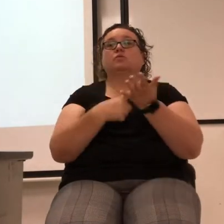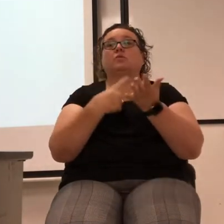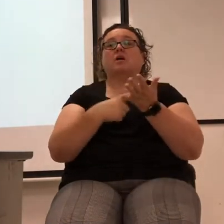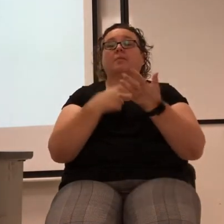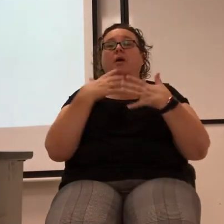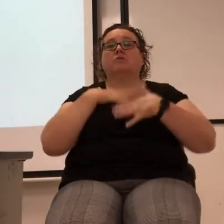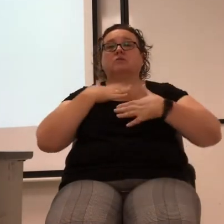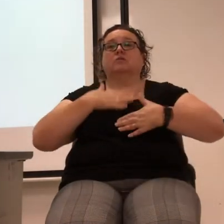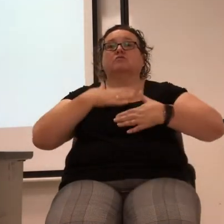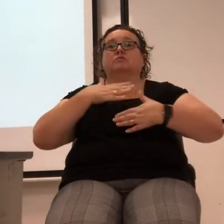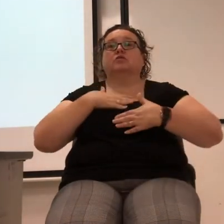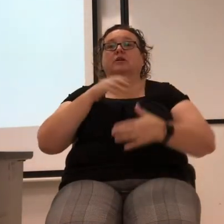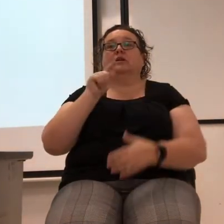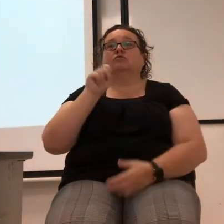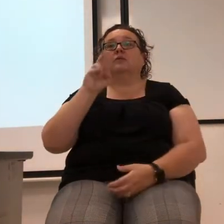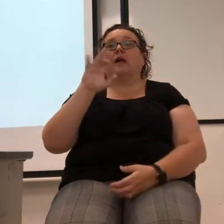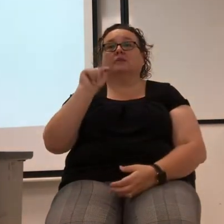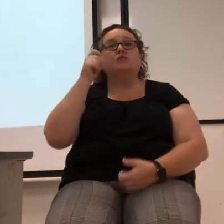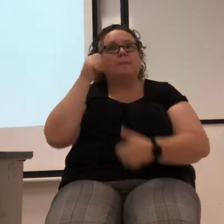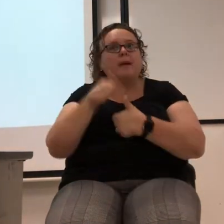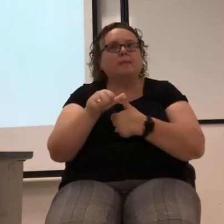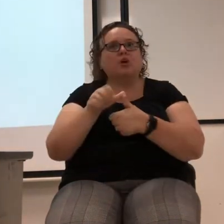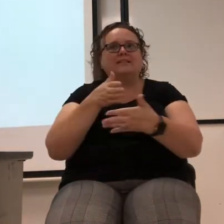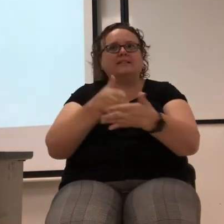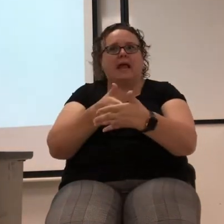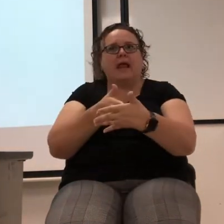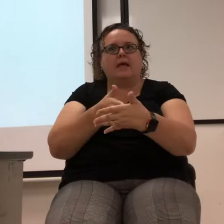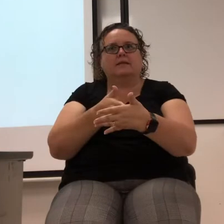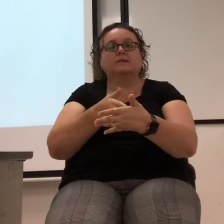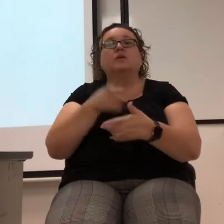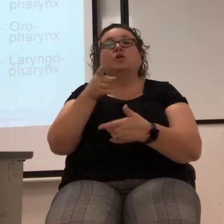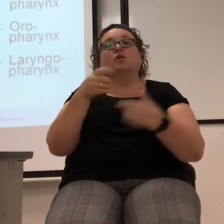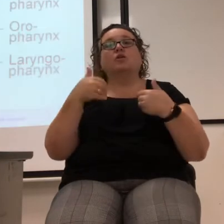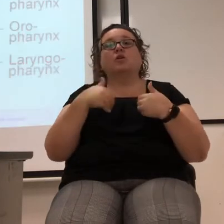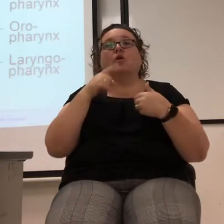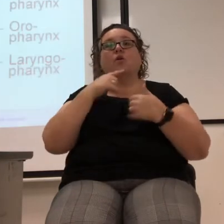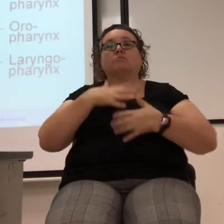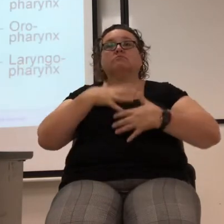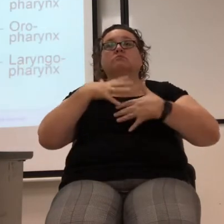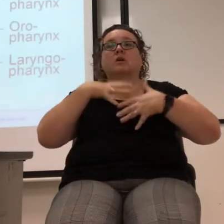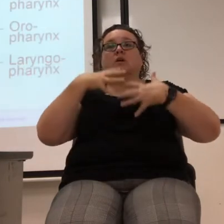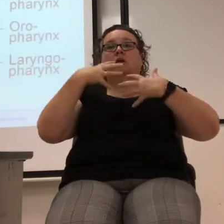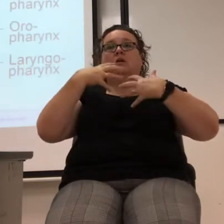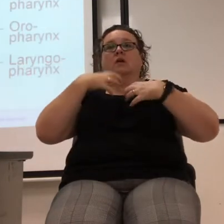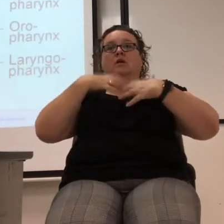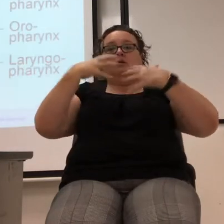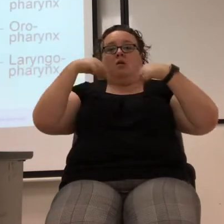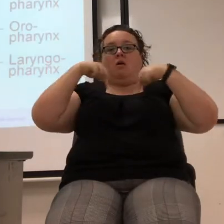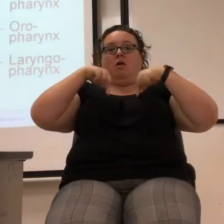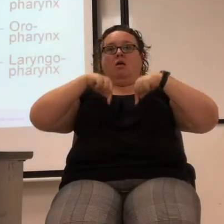respiratory tract is a dead end. You ventilate fresh air all the way to the alveolar spaces,